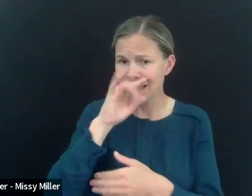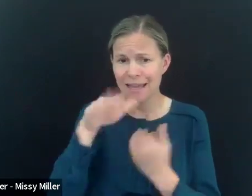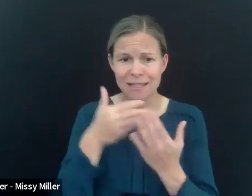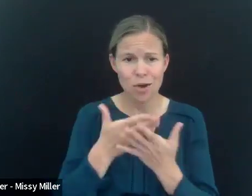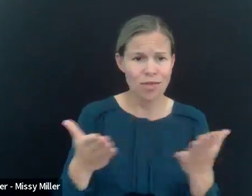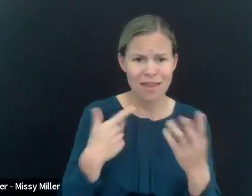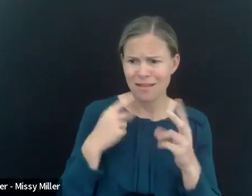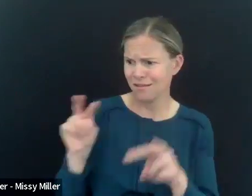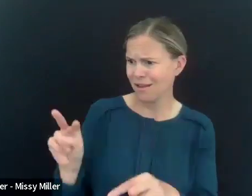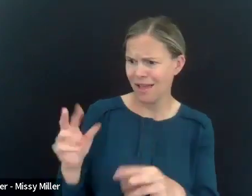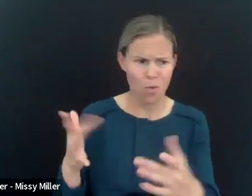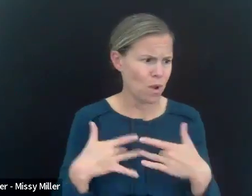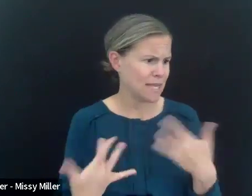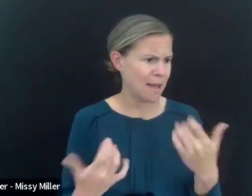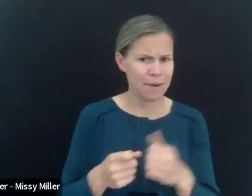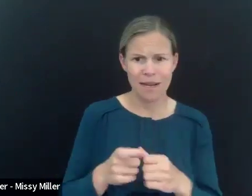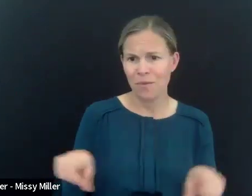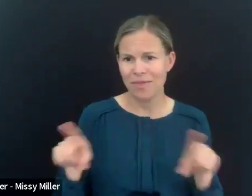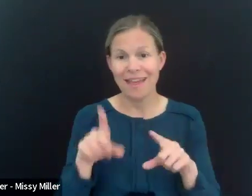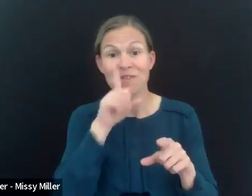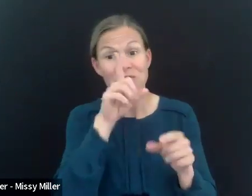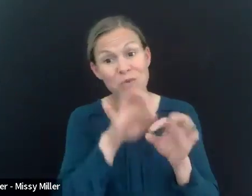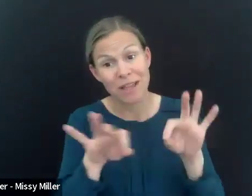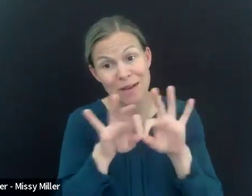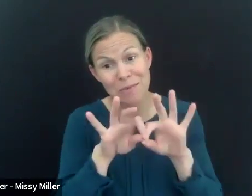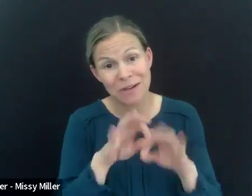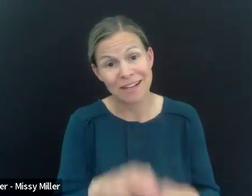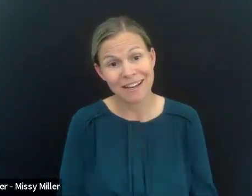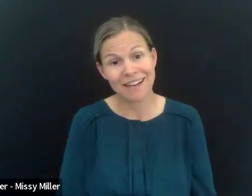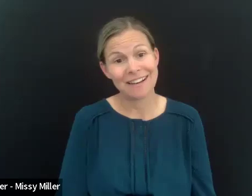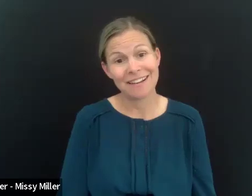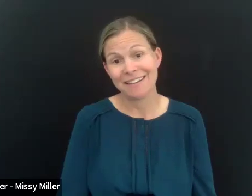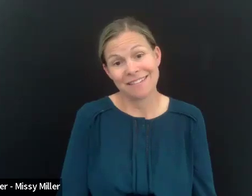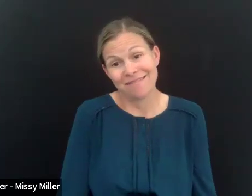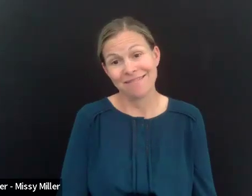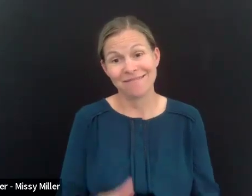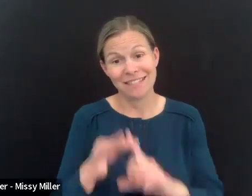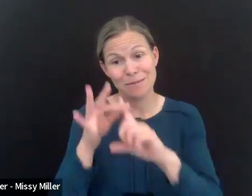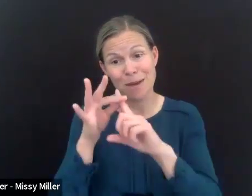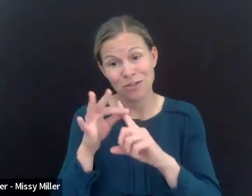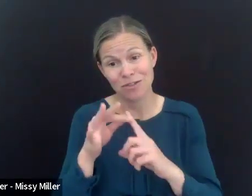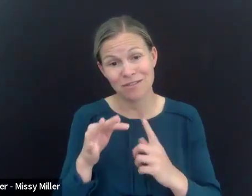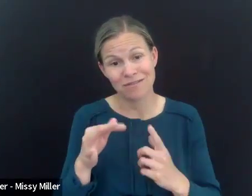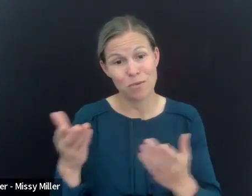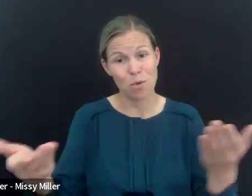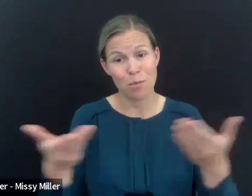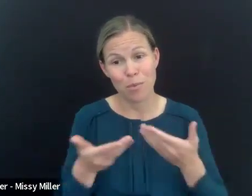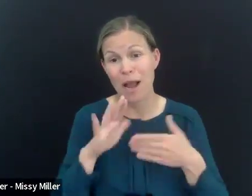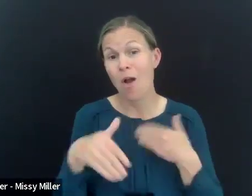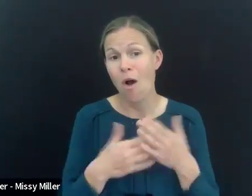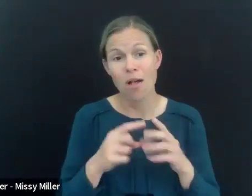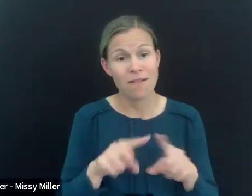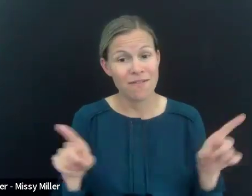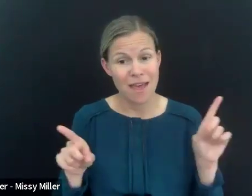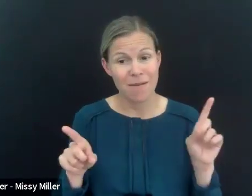going on here? Like it's, yeah. And I say it's my special trick or something, but I'll bring all of them. And they sometimes